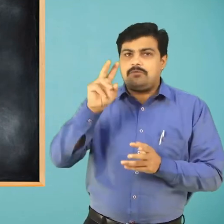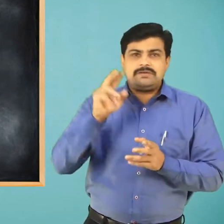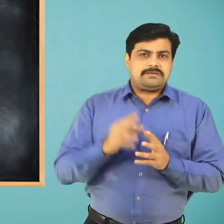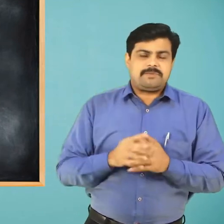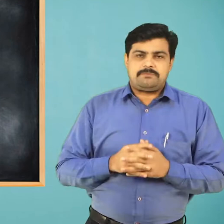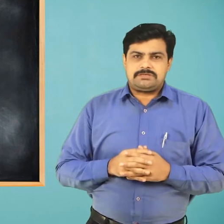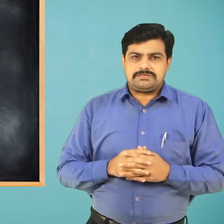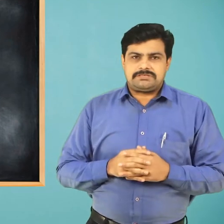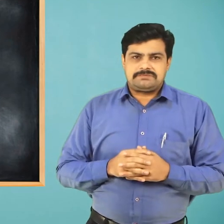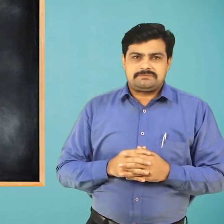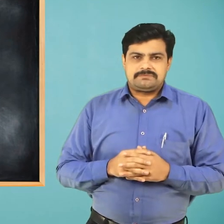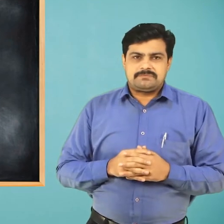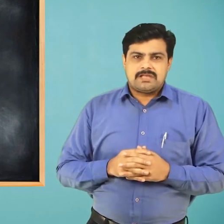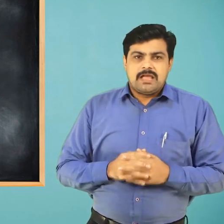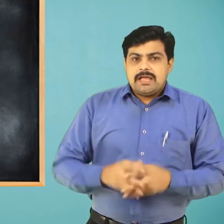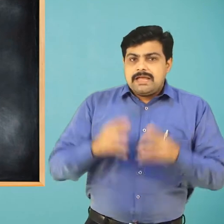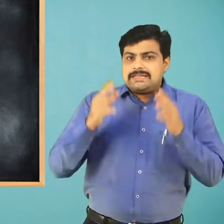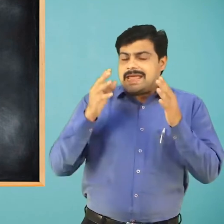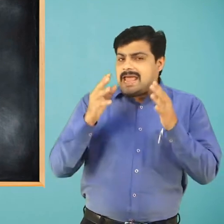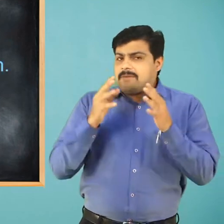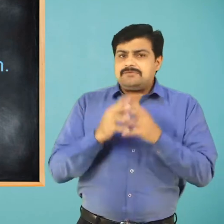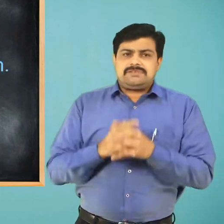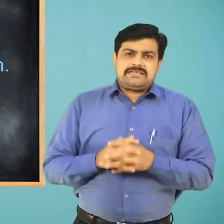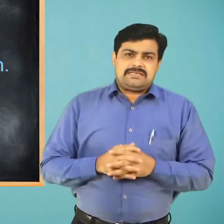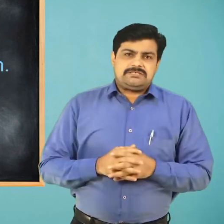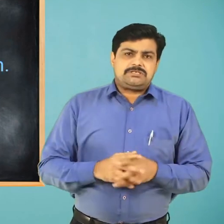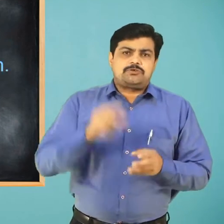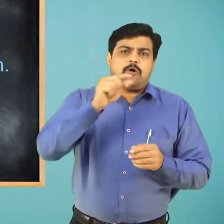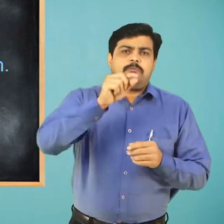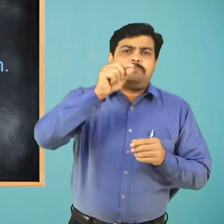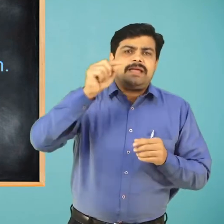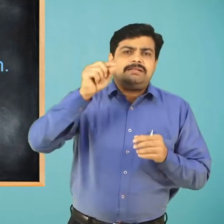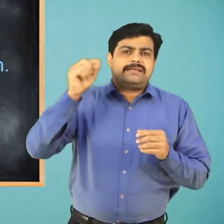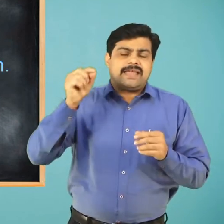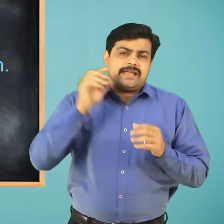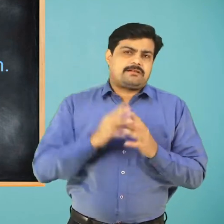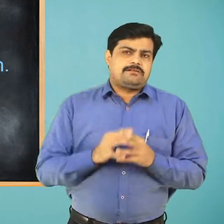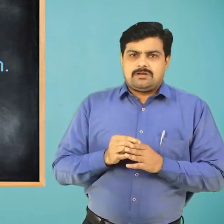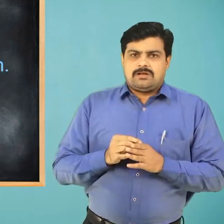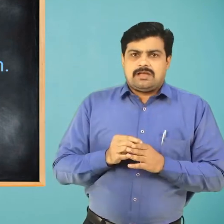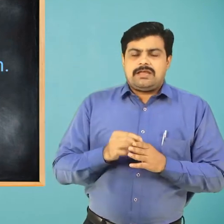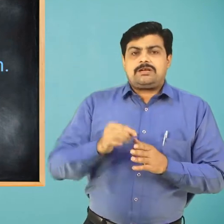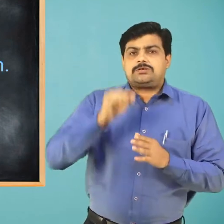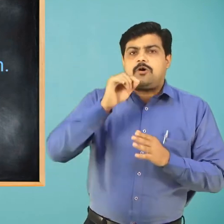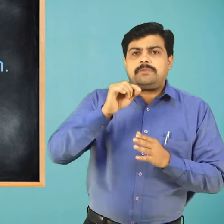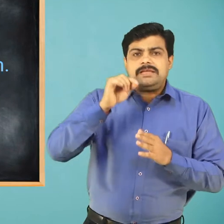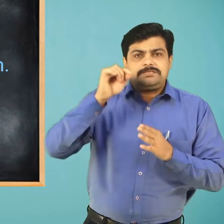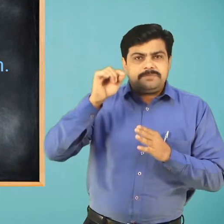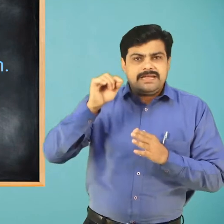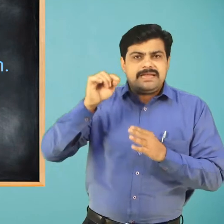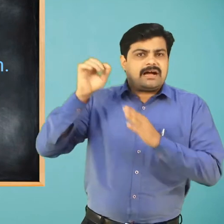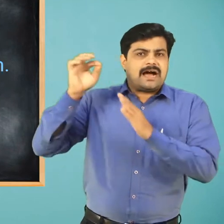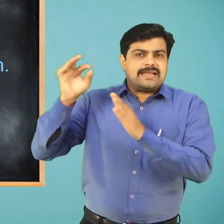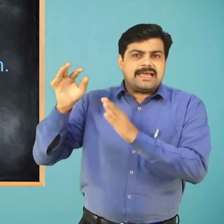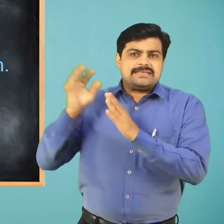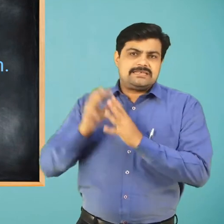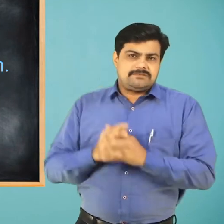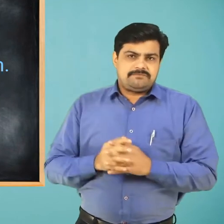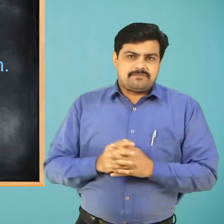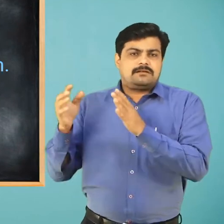Always remember this. In the above sentence, Tom baked the cake. Here Tom is being highlighted.